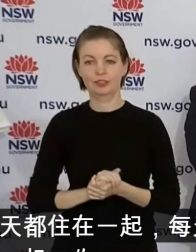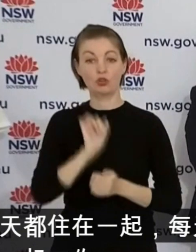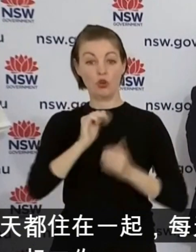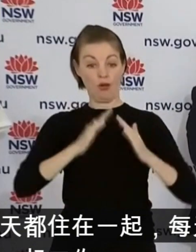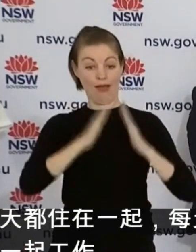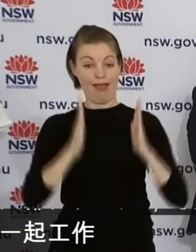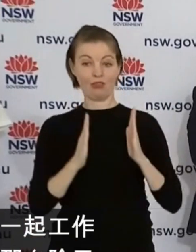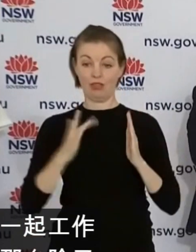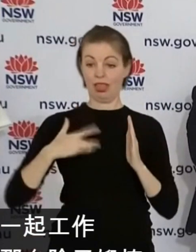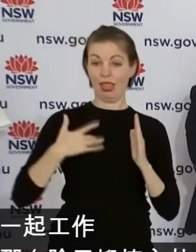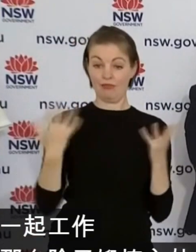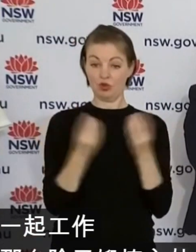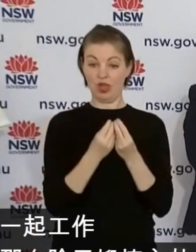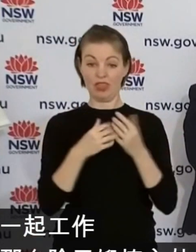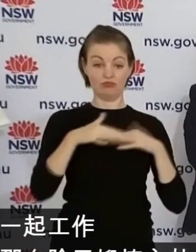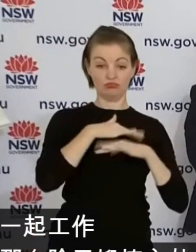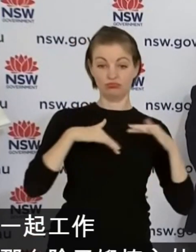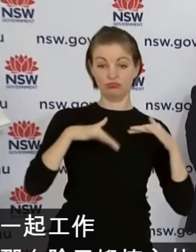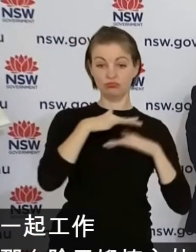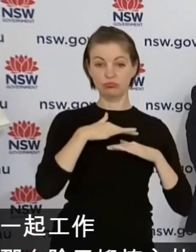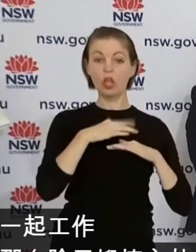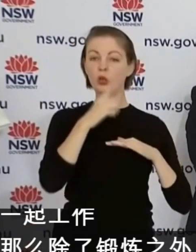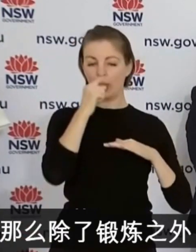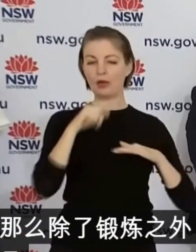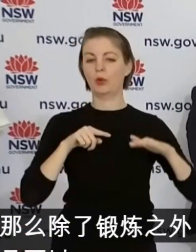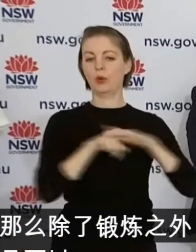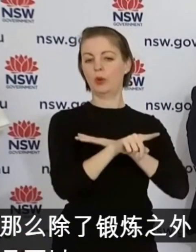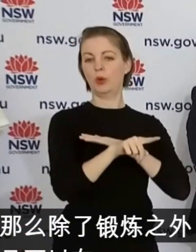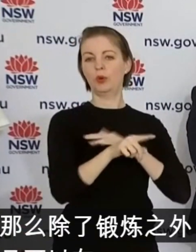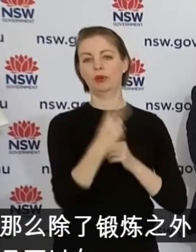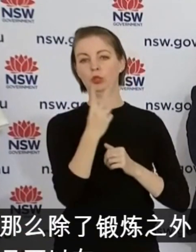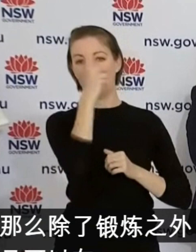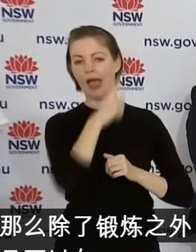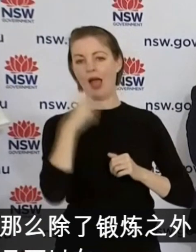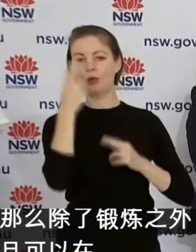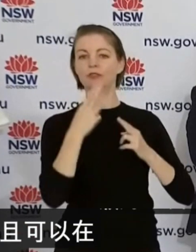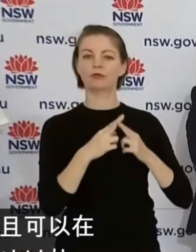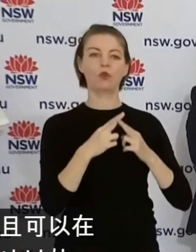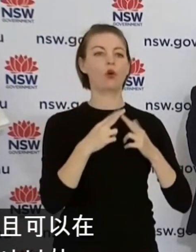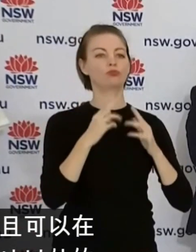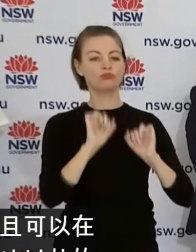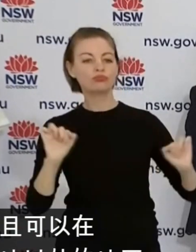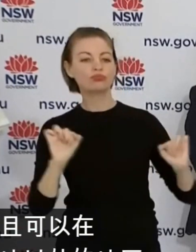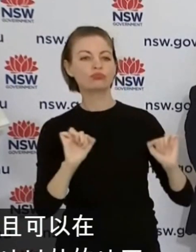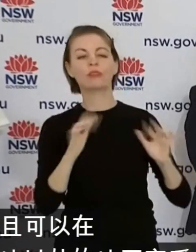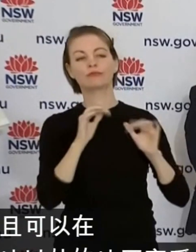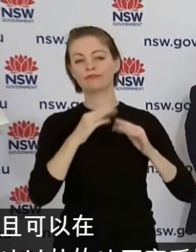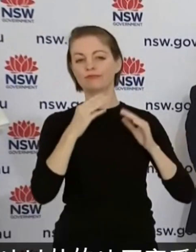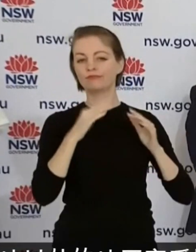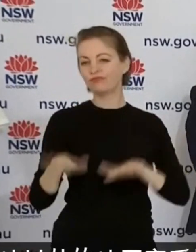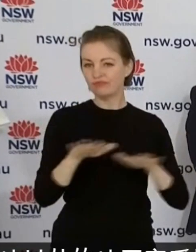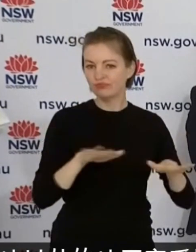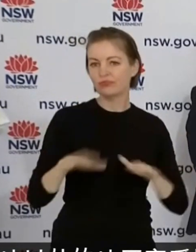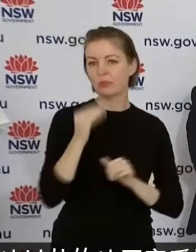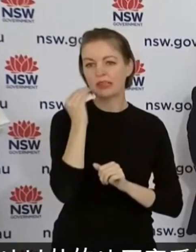every day, you're able to enjoy some recreation in addition to the exercise provision. And for those areas outside those